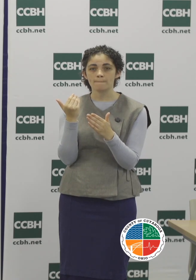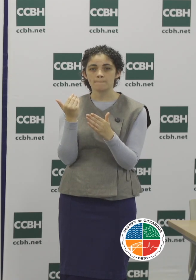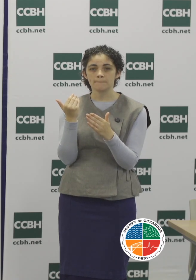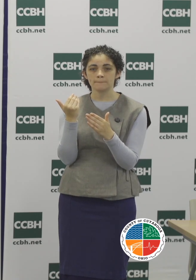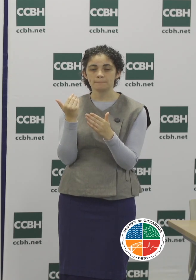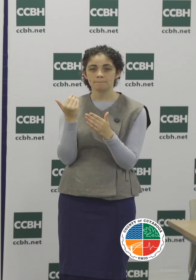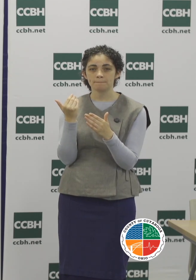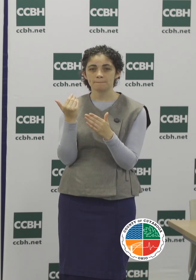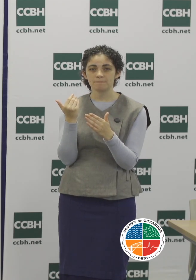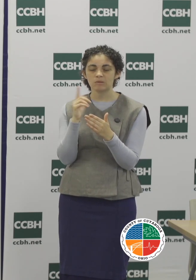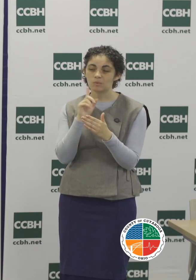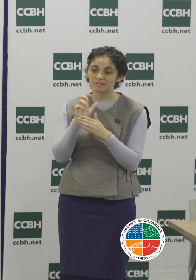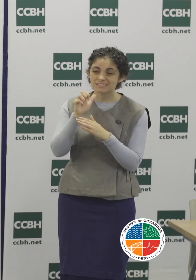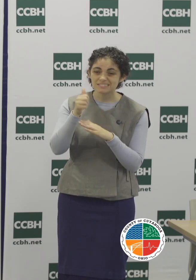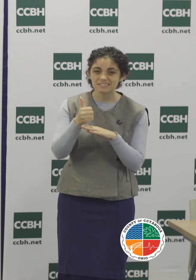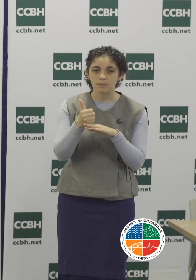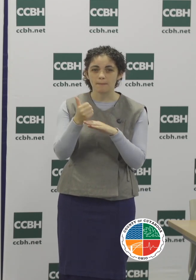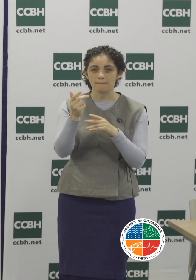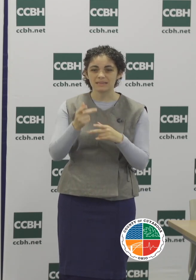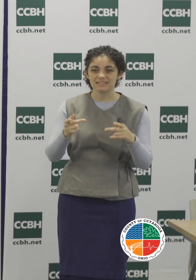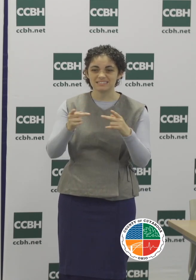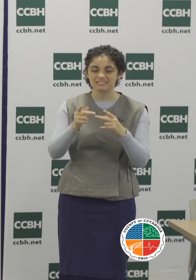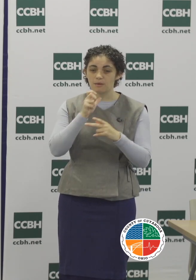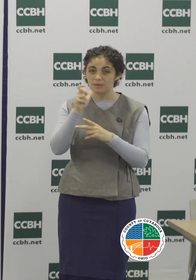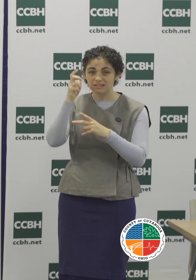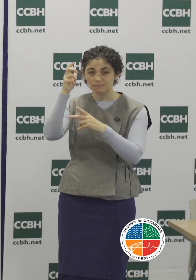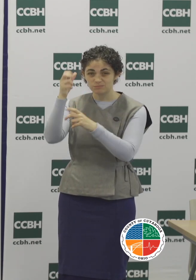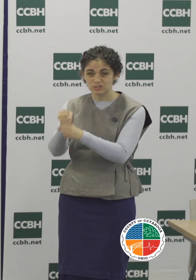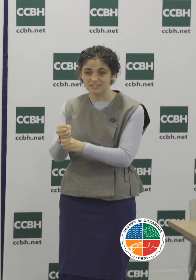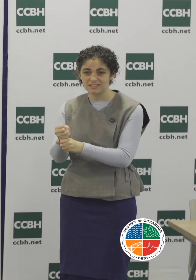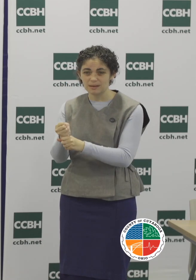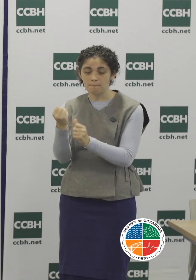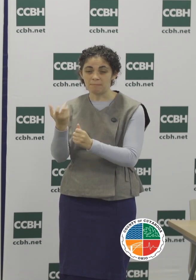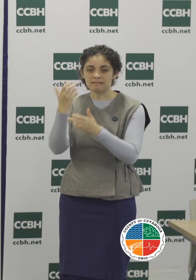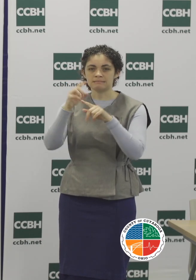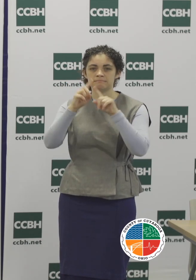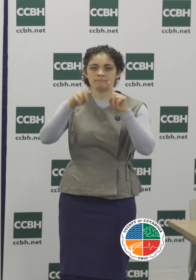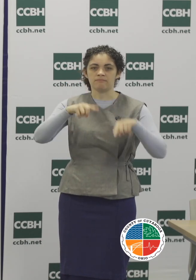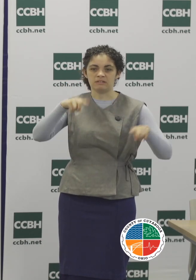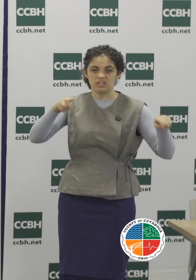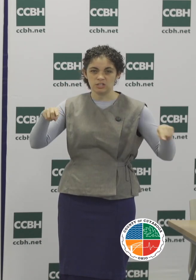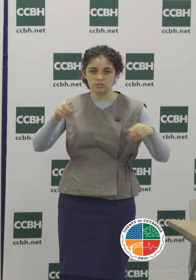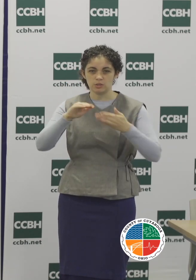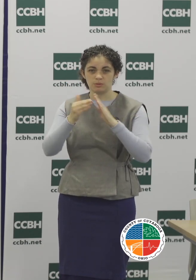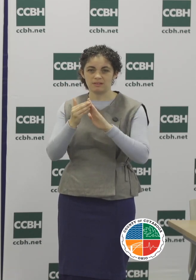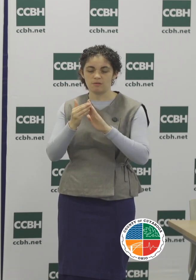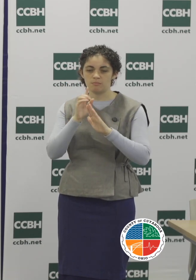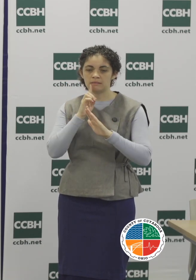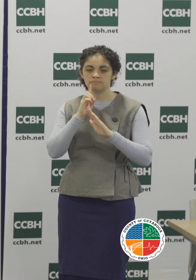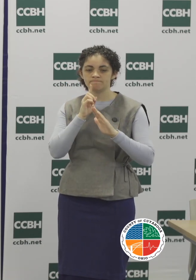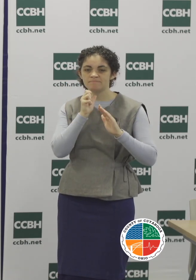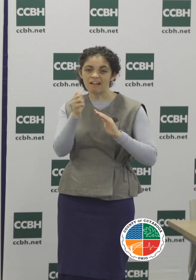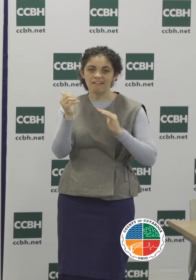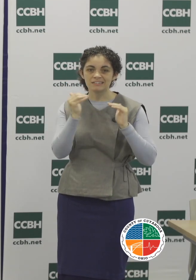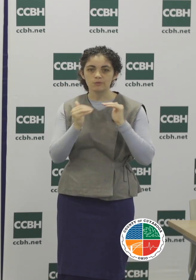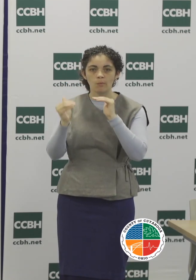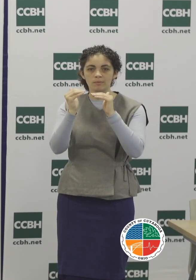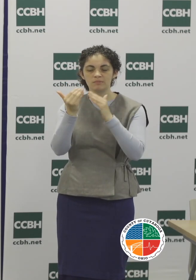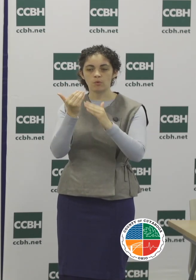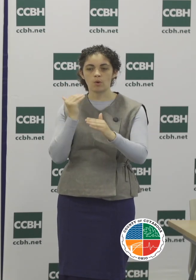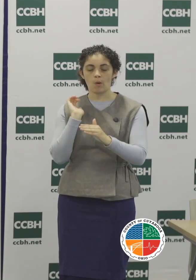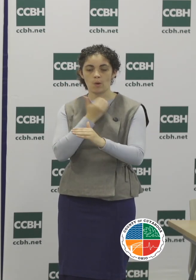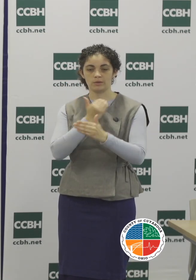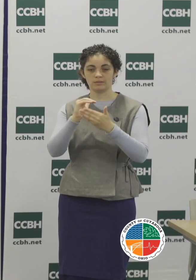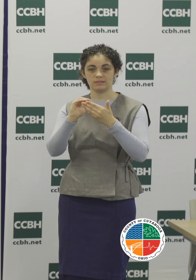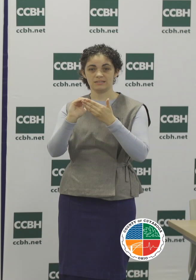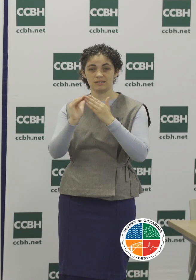about institutions not being trusted in many communities that have been marginalized. And so part of our